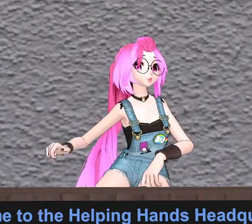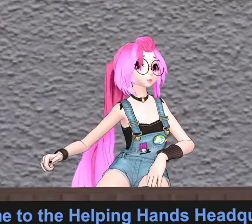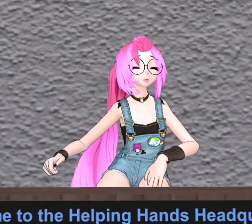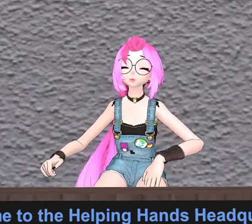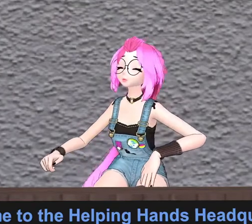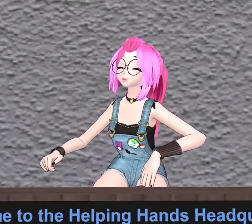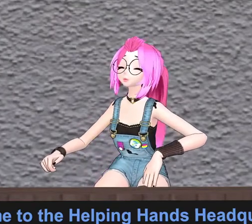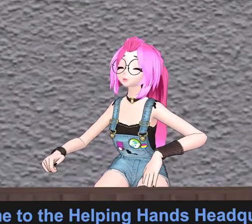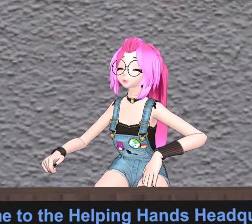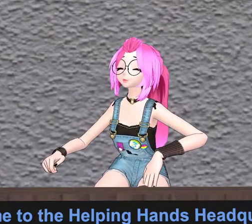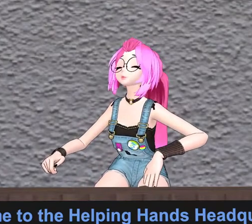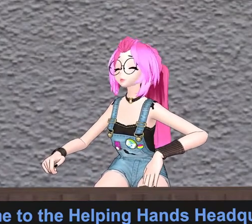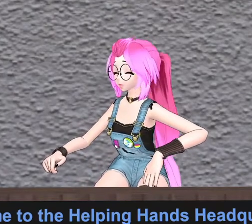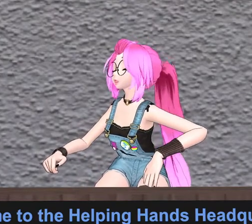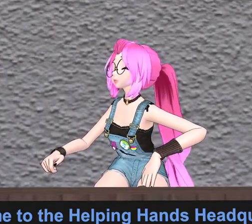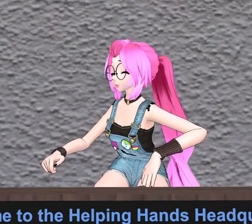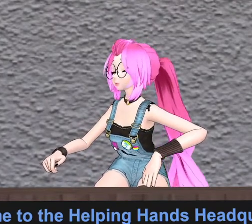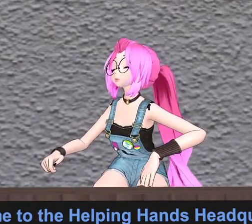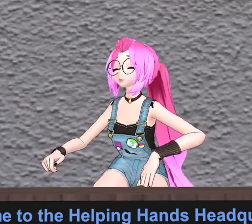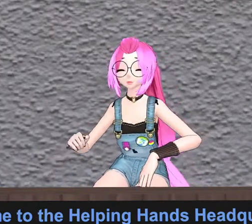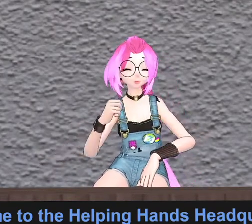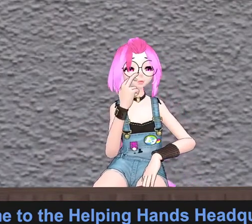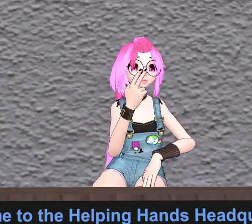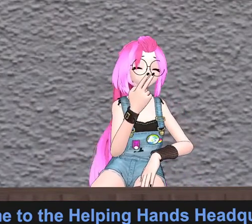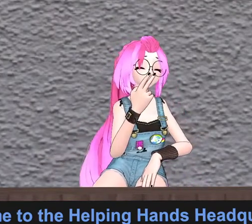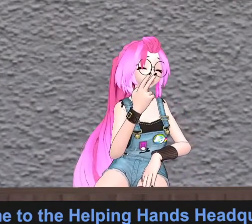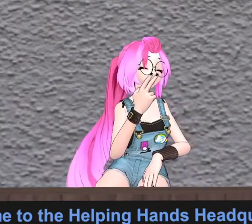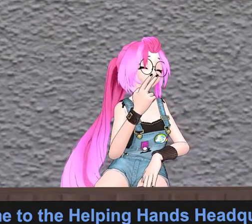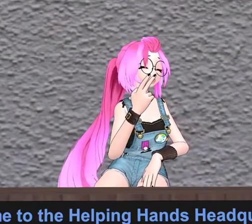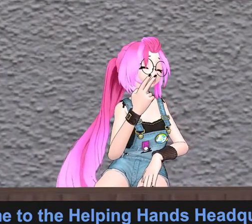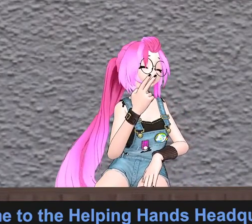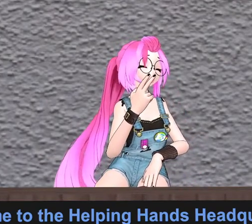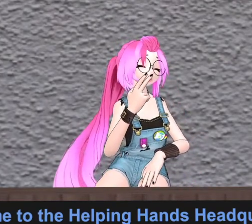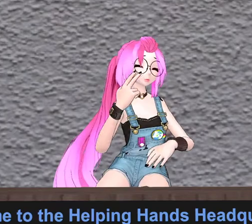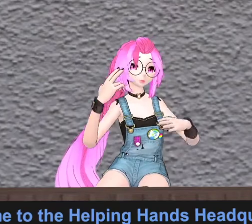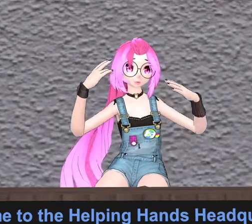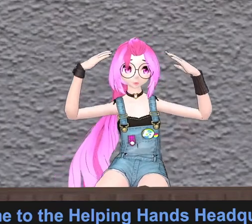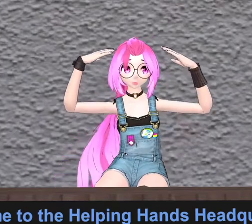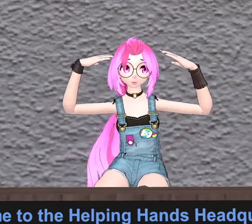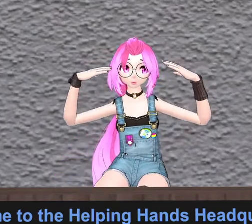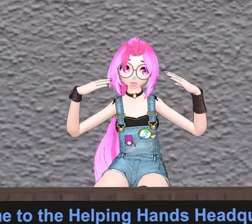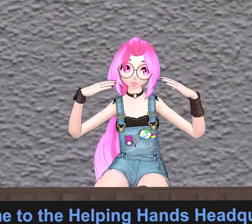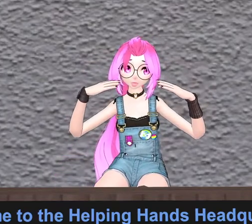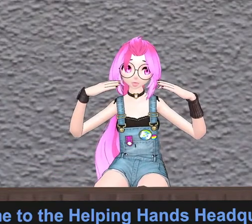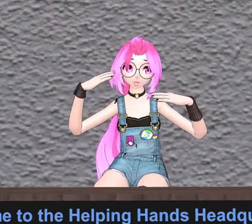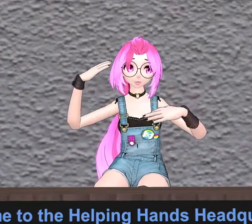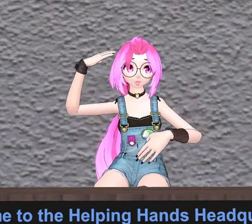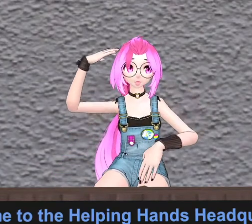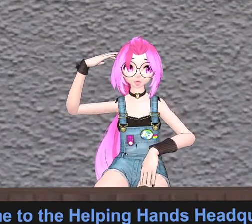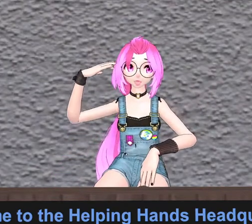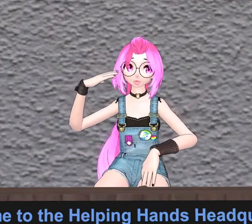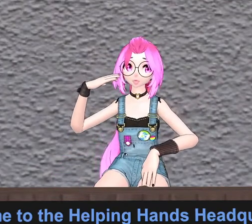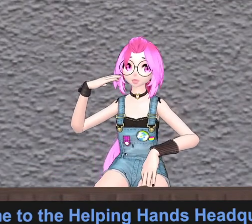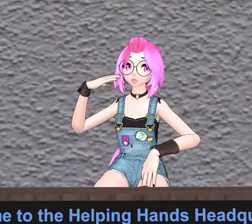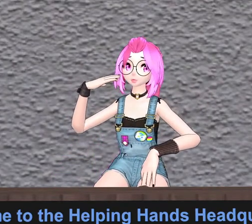Korea. Good. There's two variations. Korea or